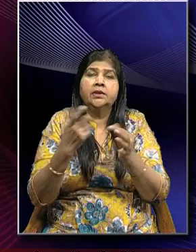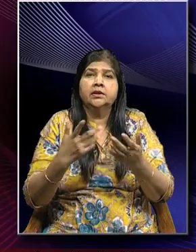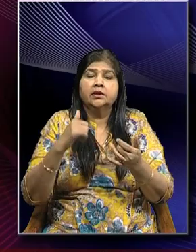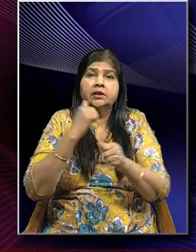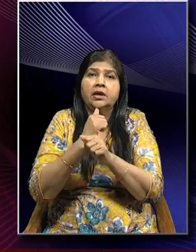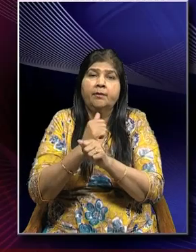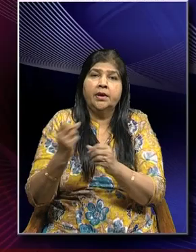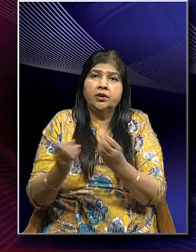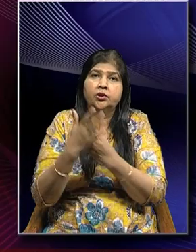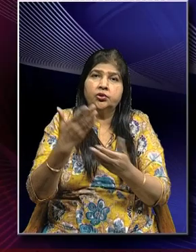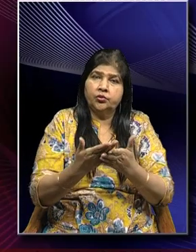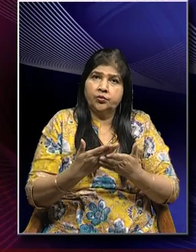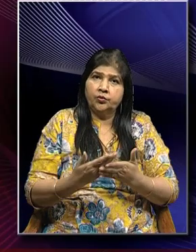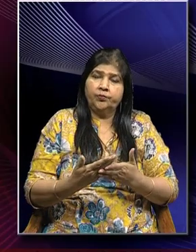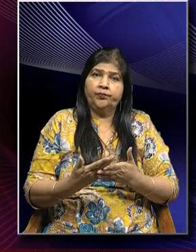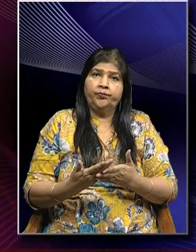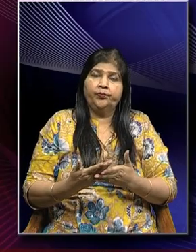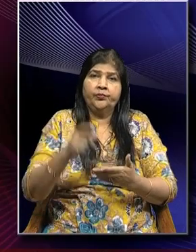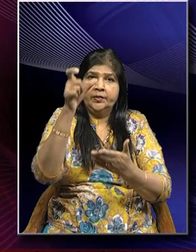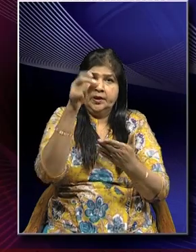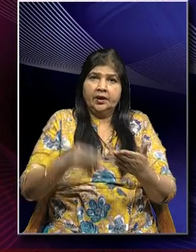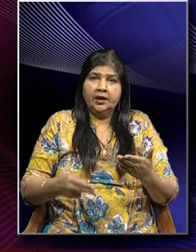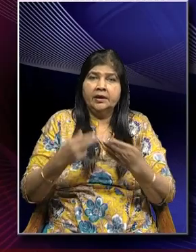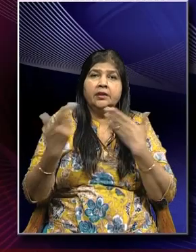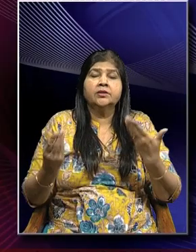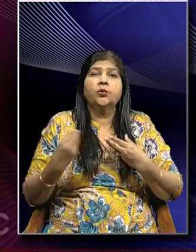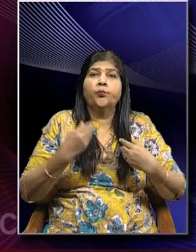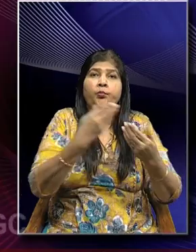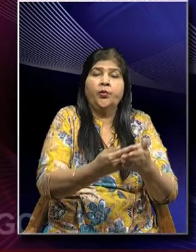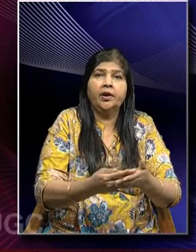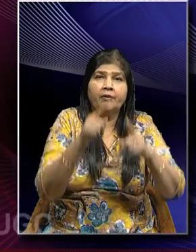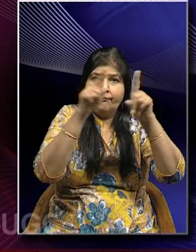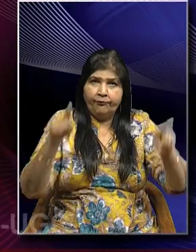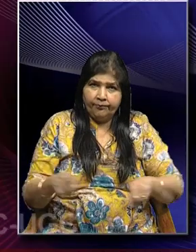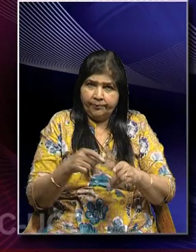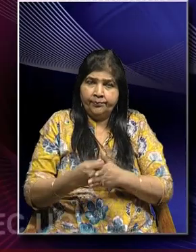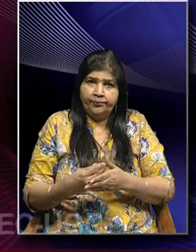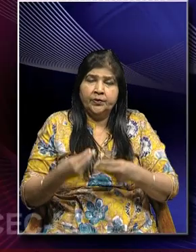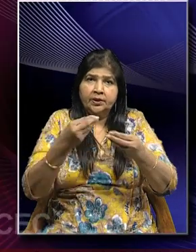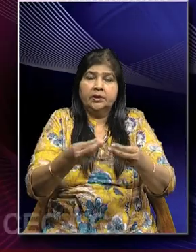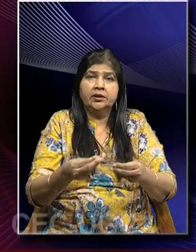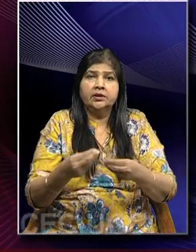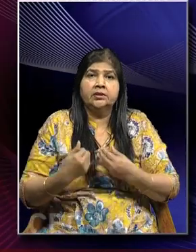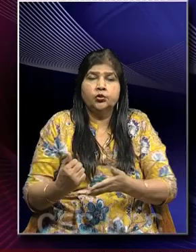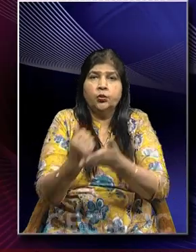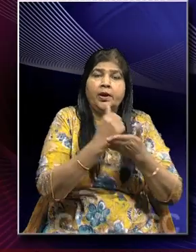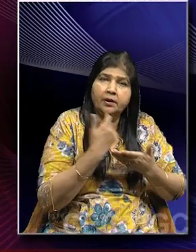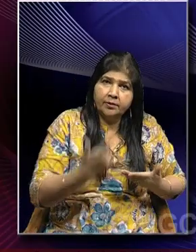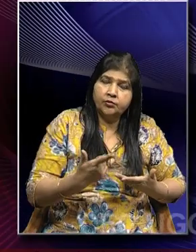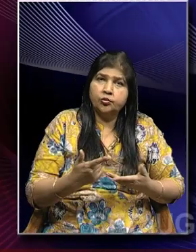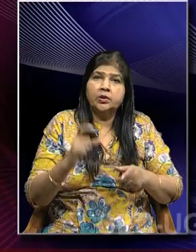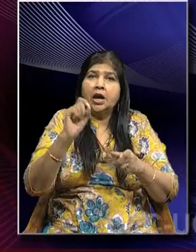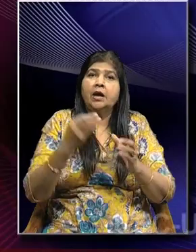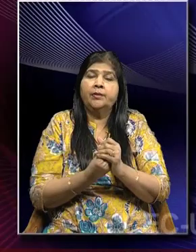government issued this guideline which provides a framework to provide assistance to companies